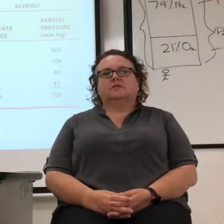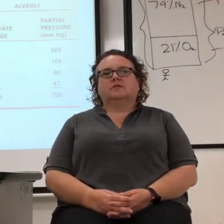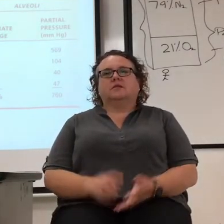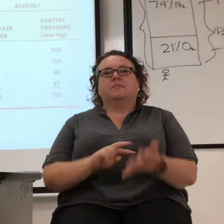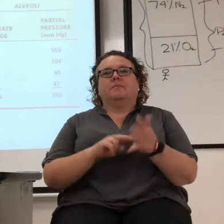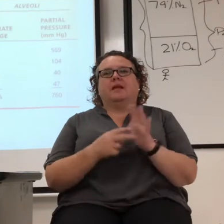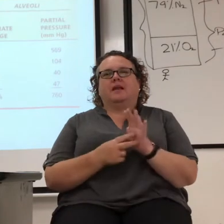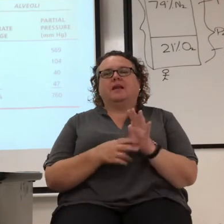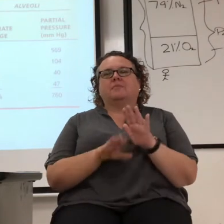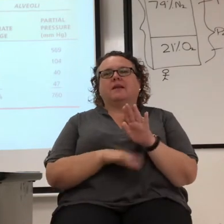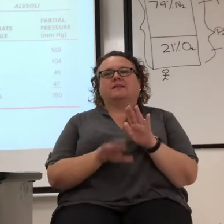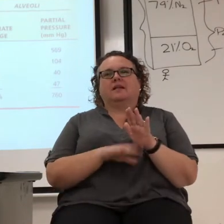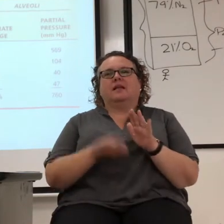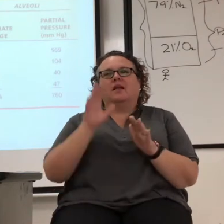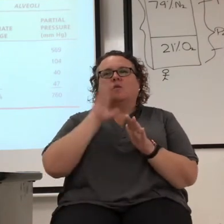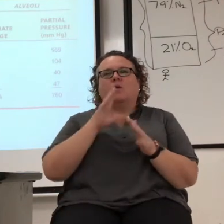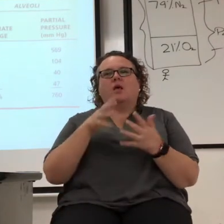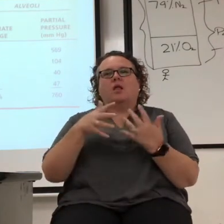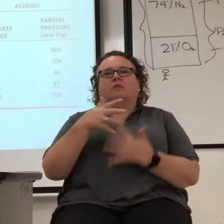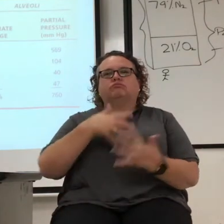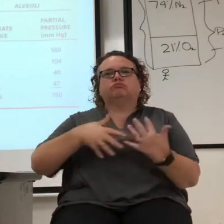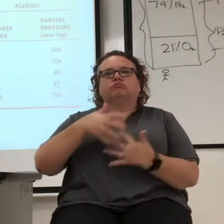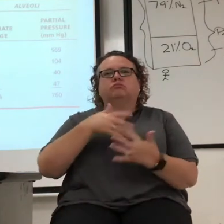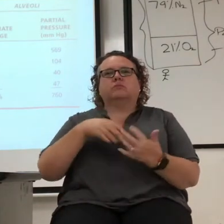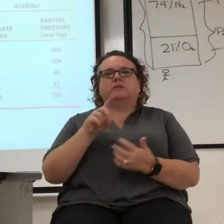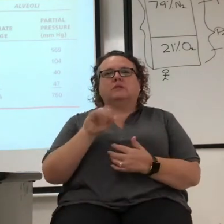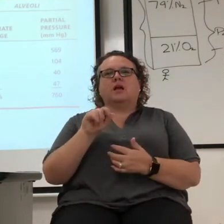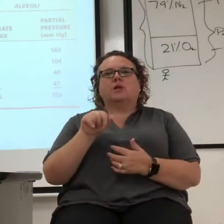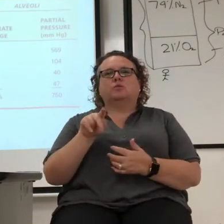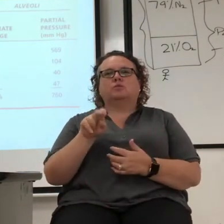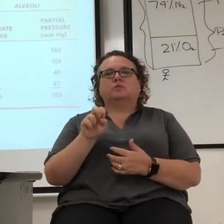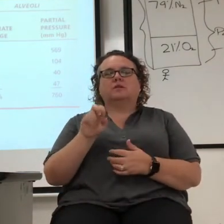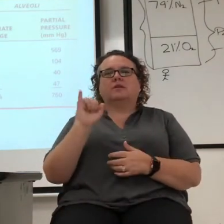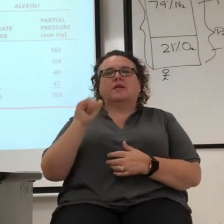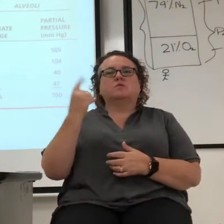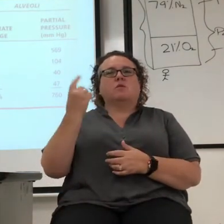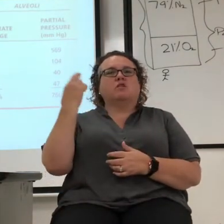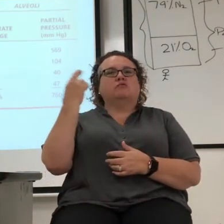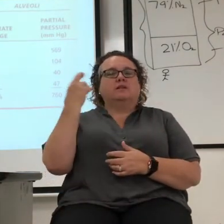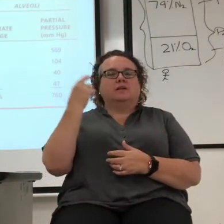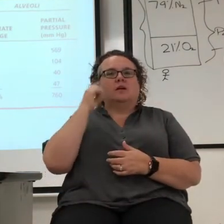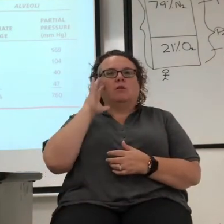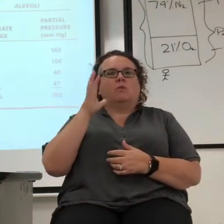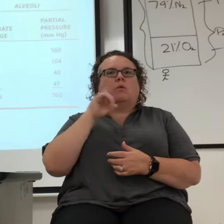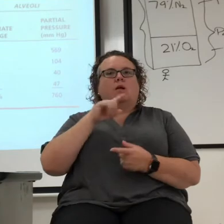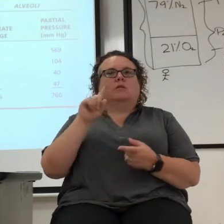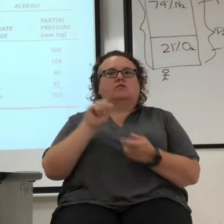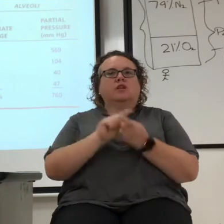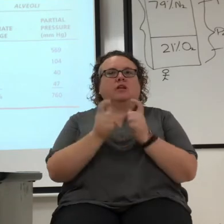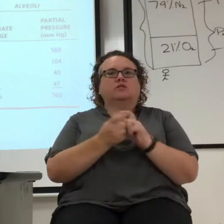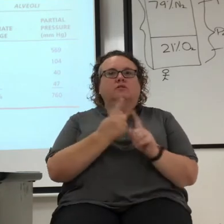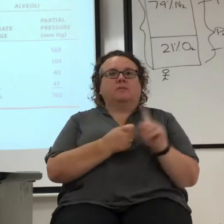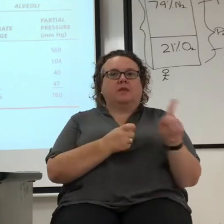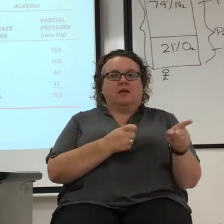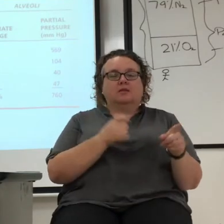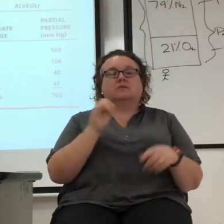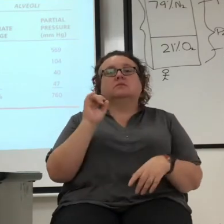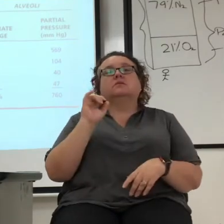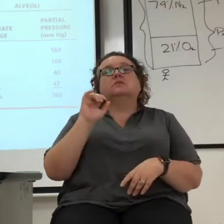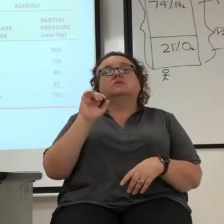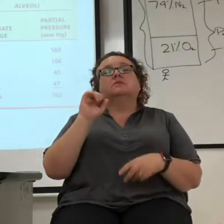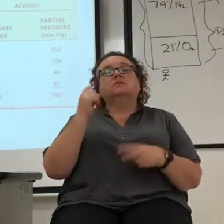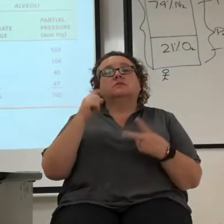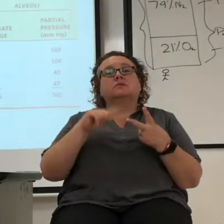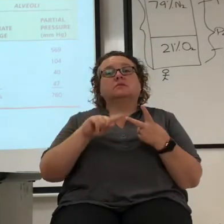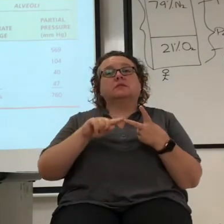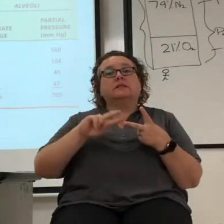dilutes the gases, so the part, that's one reason why the partial pressures change from this. Now the second is, when you